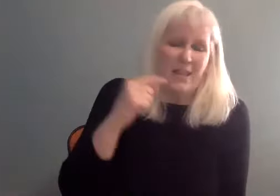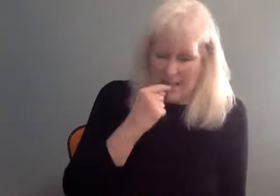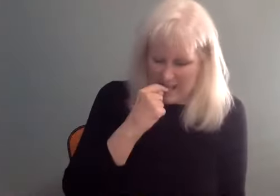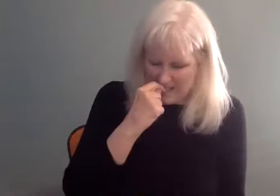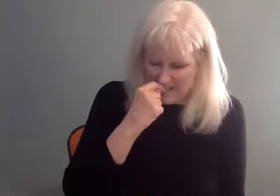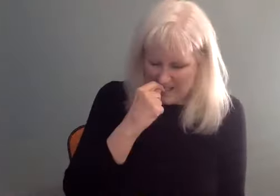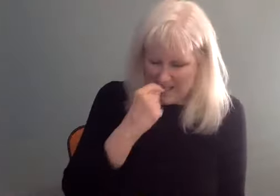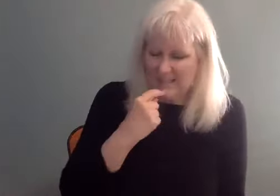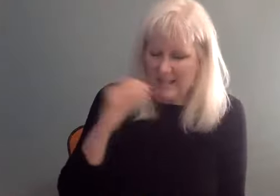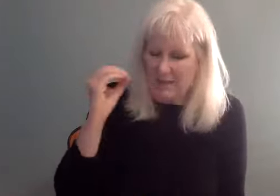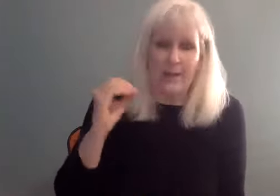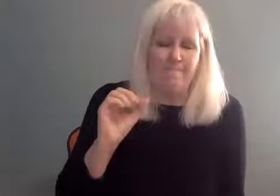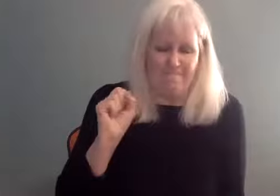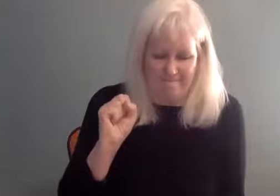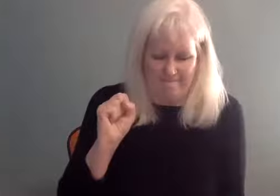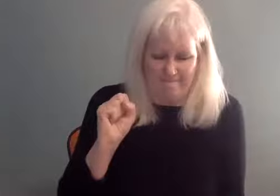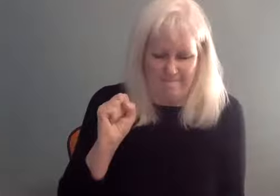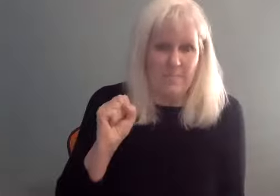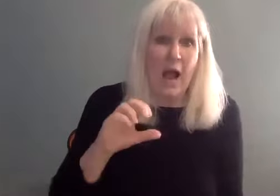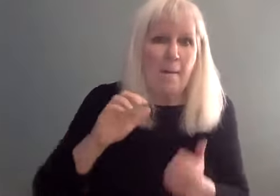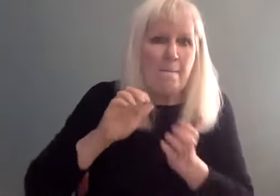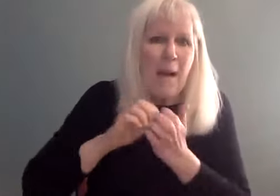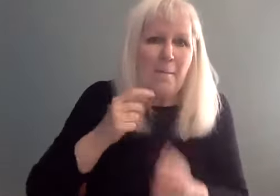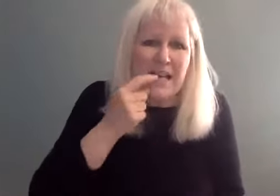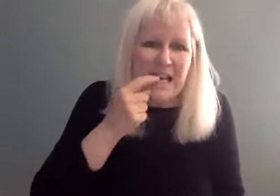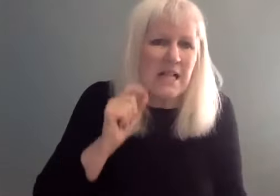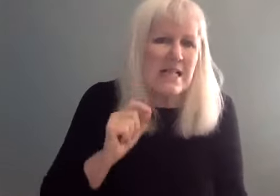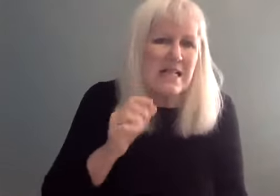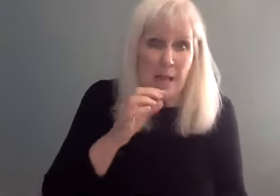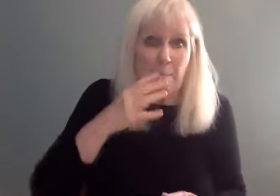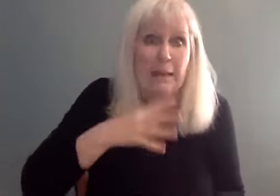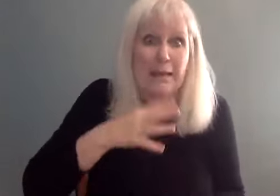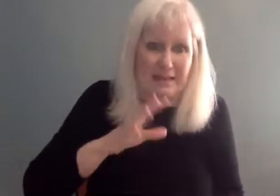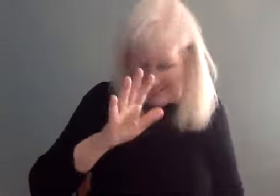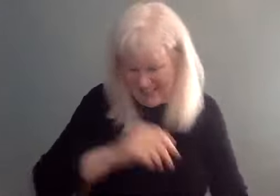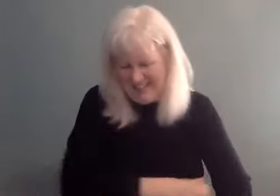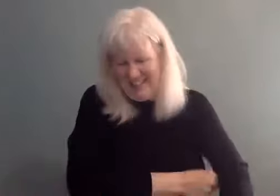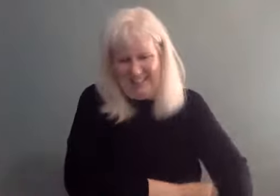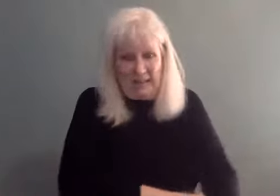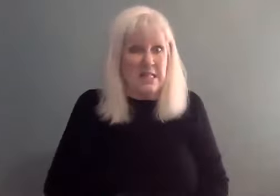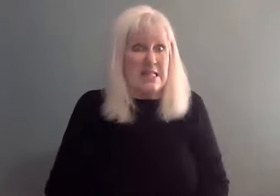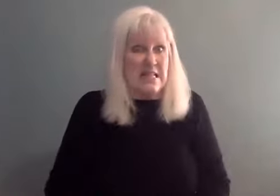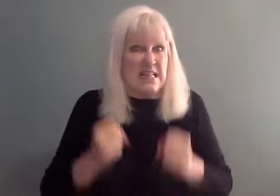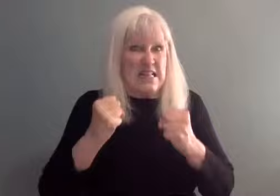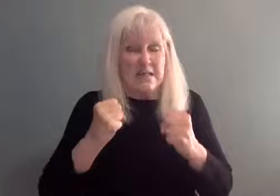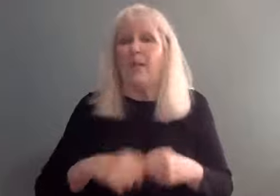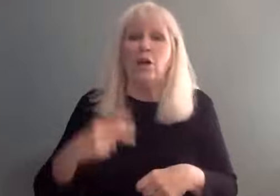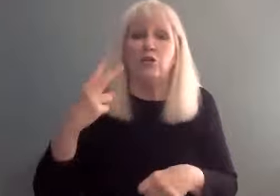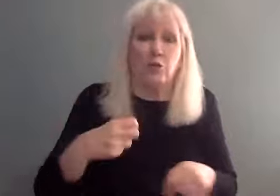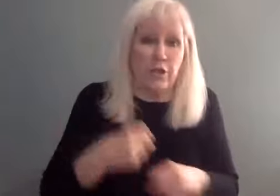And you know what? I bit my tongue raw. And 2 years ago, we were he was out of the country. He came back and he said, Mom, let's